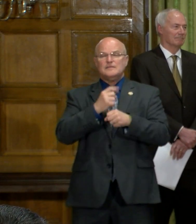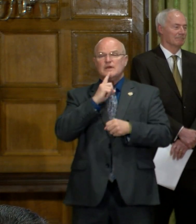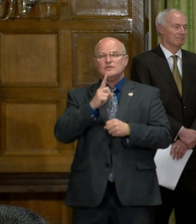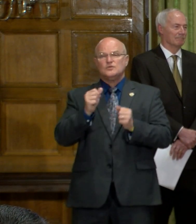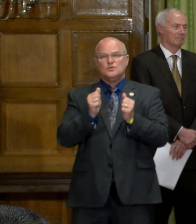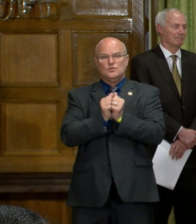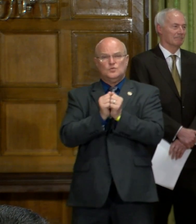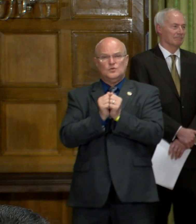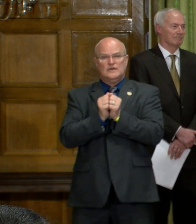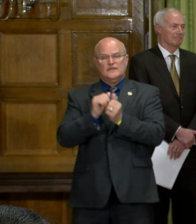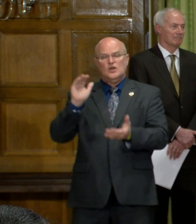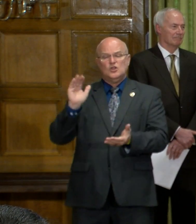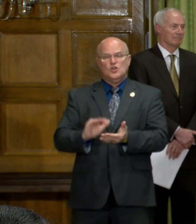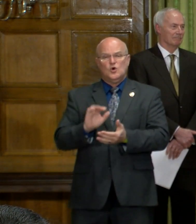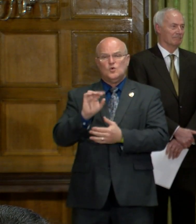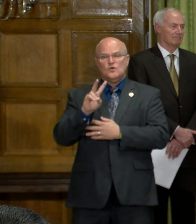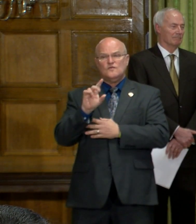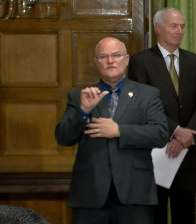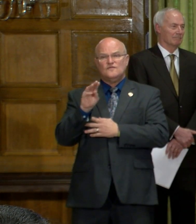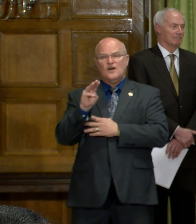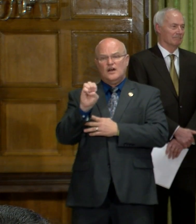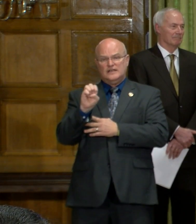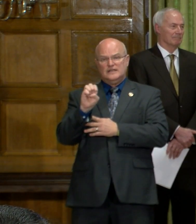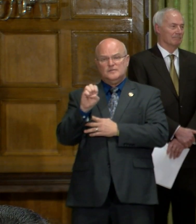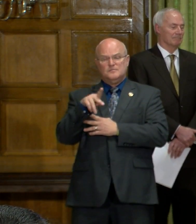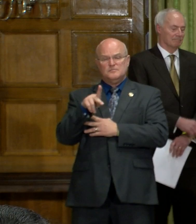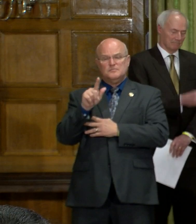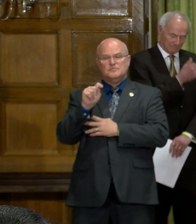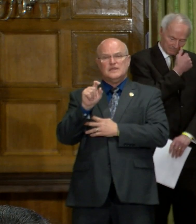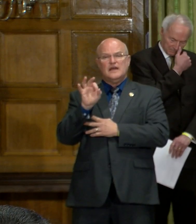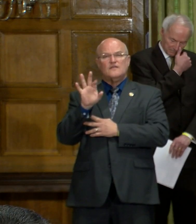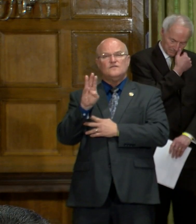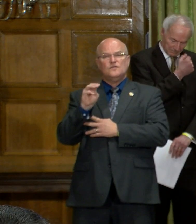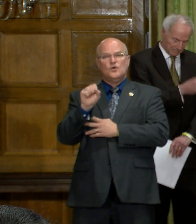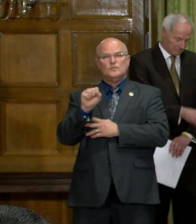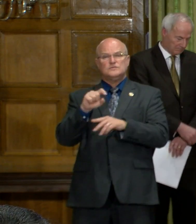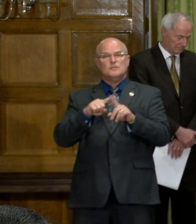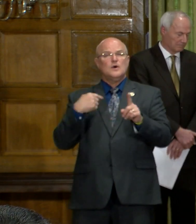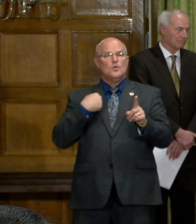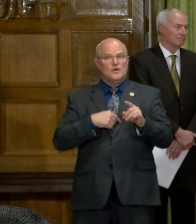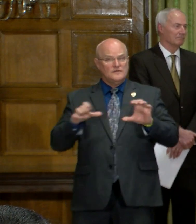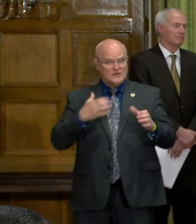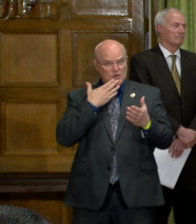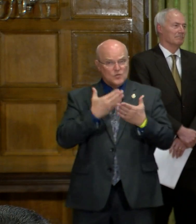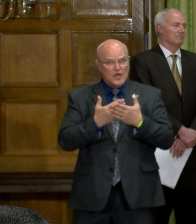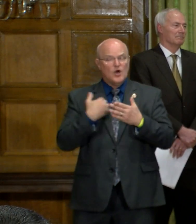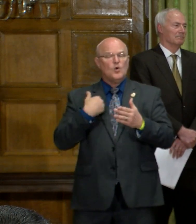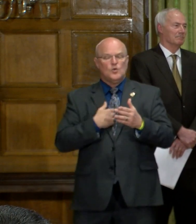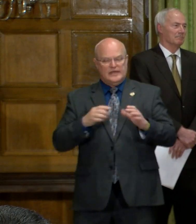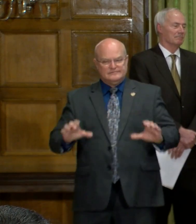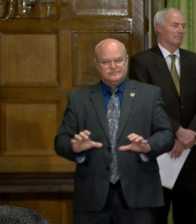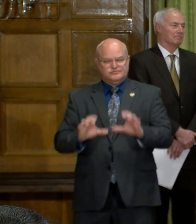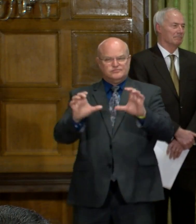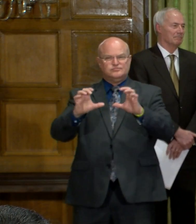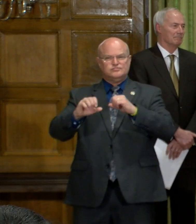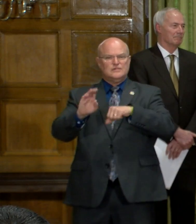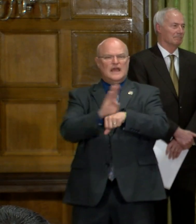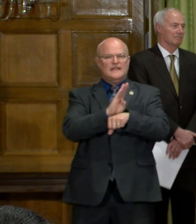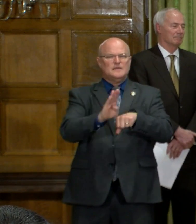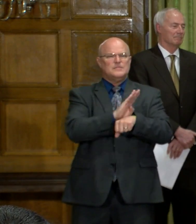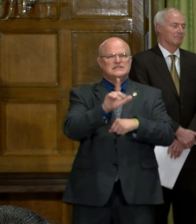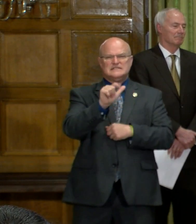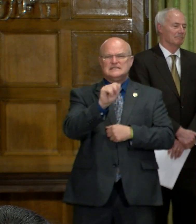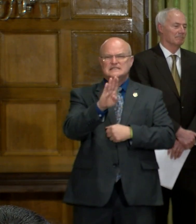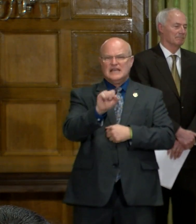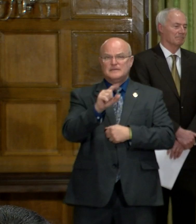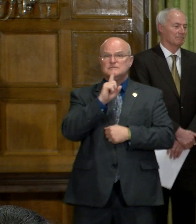do with lower volume platforms, but I think we've done well, we've scaled up, and of course the commercial labs